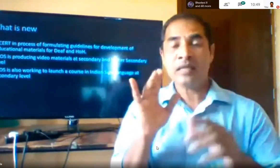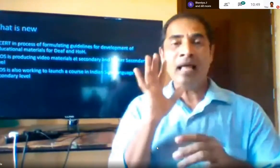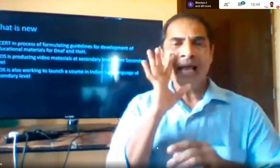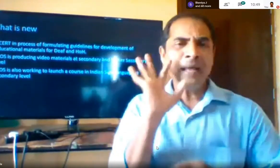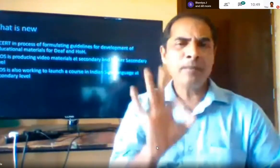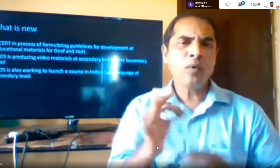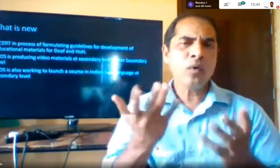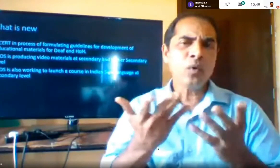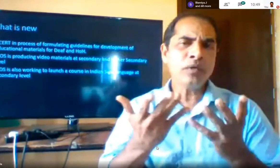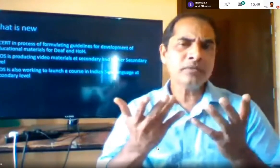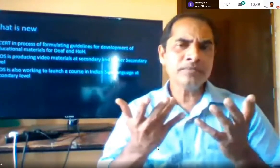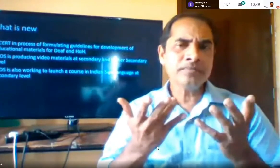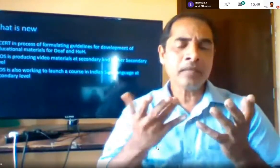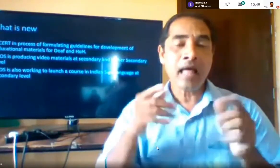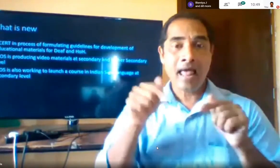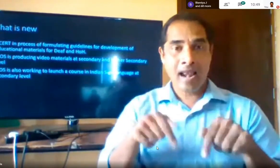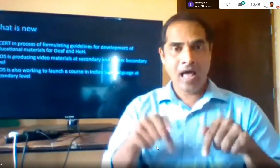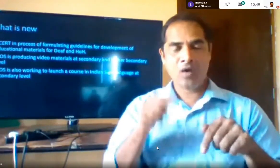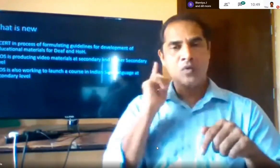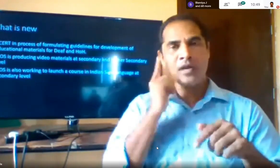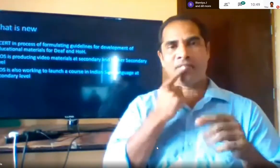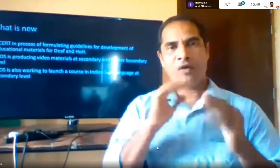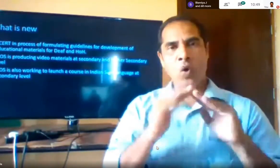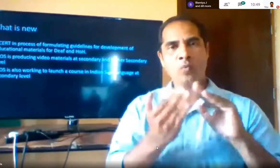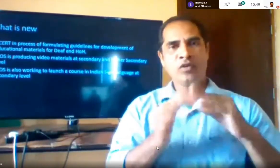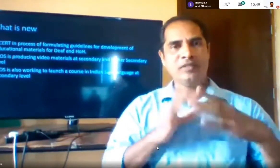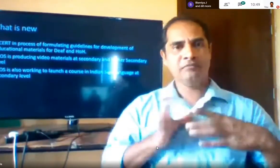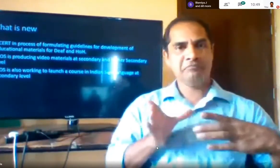material in ISL is also, the work is going on.